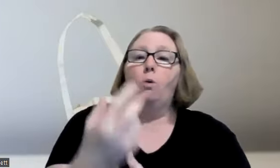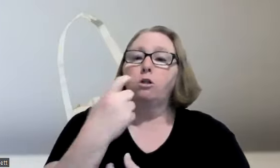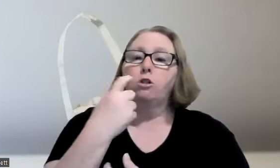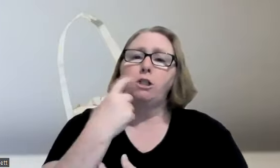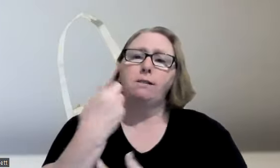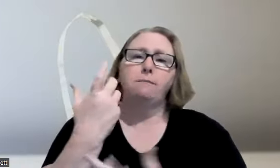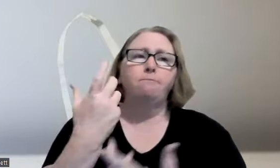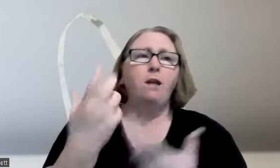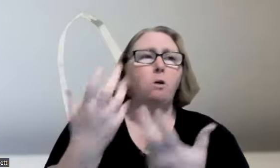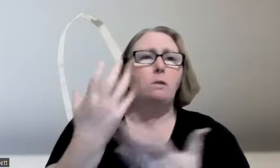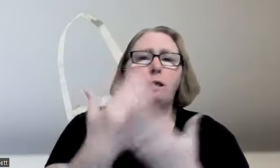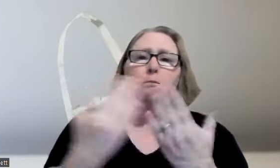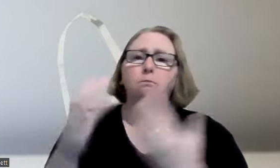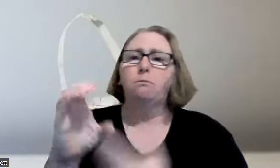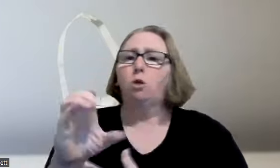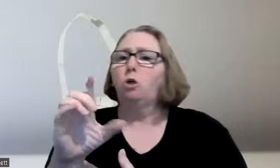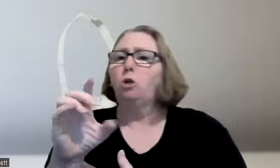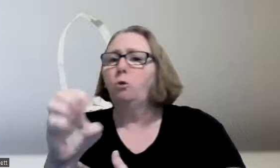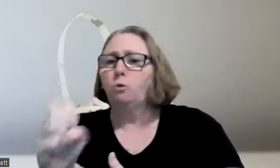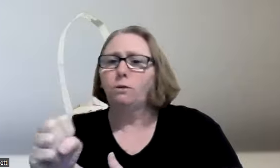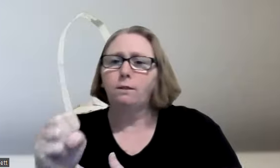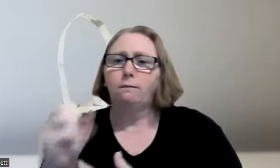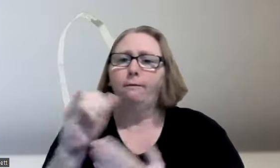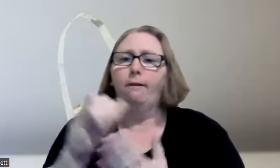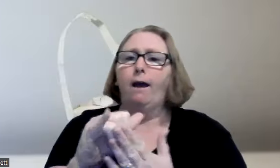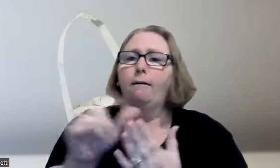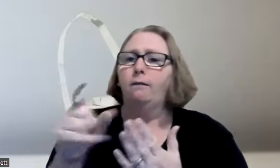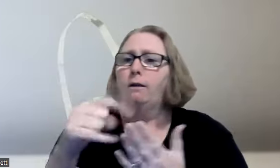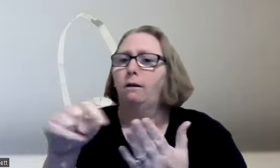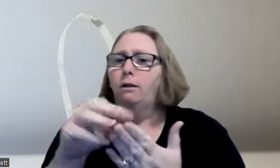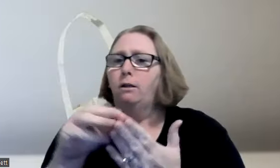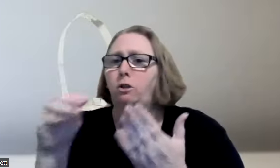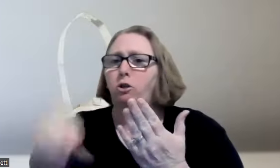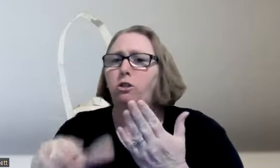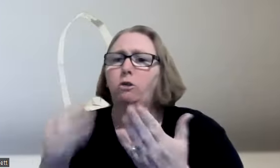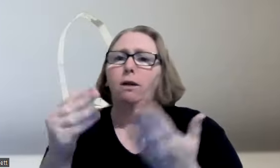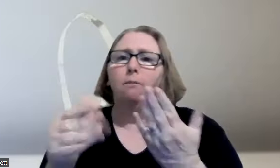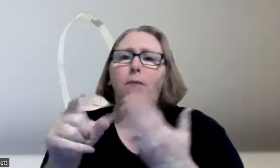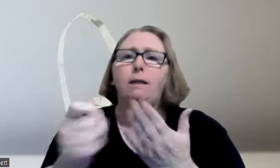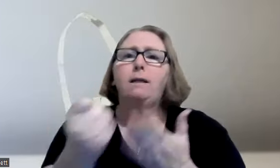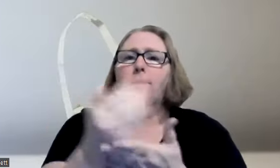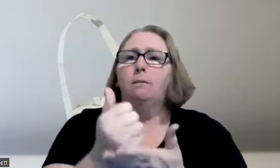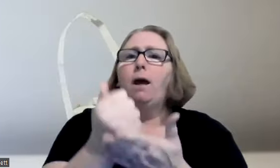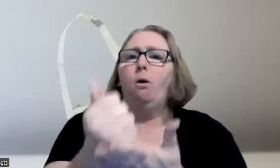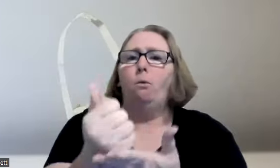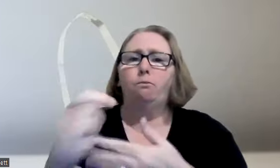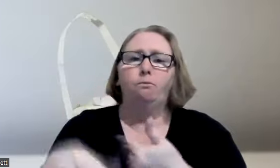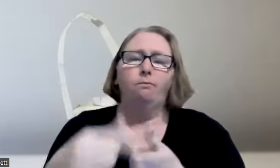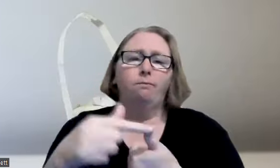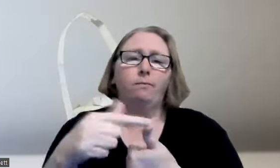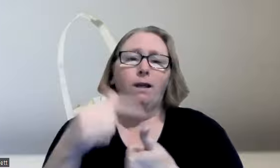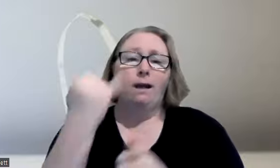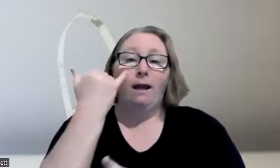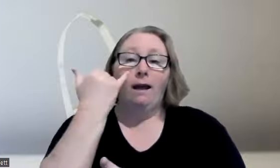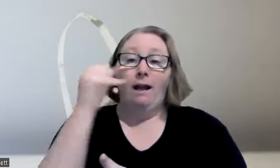or just some clues that your student might need some help.